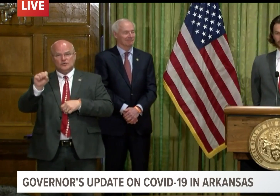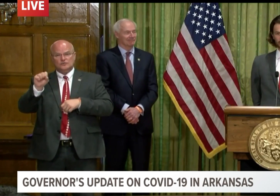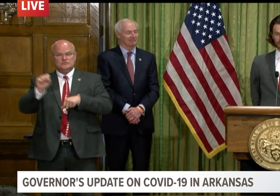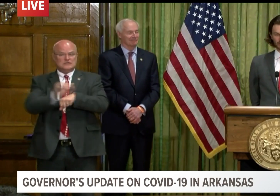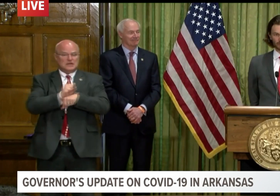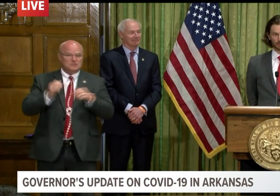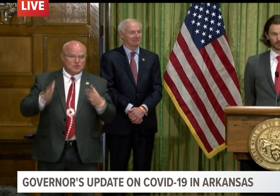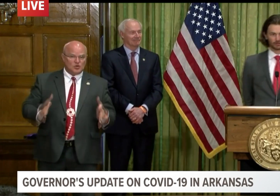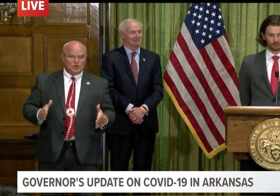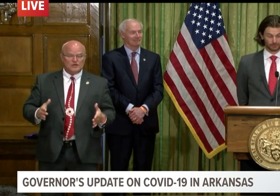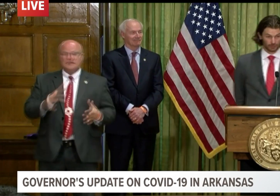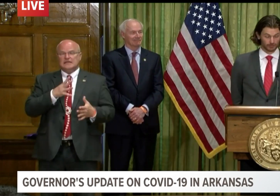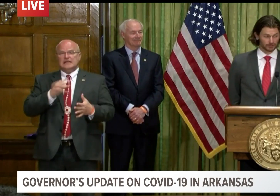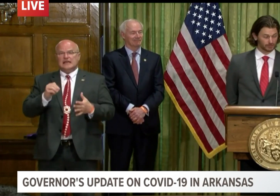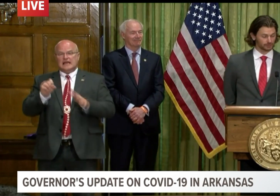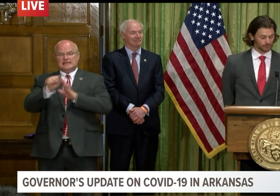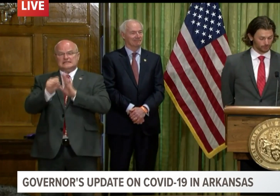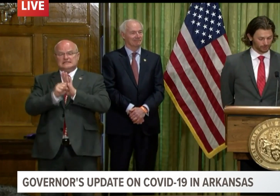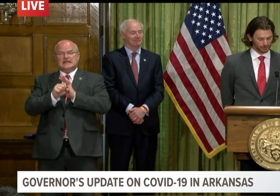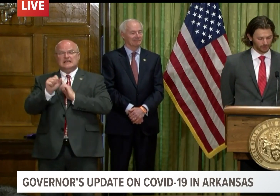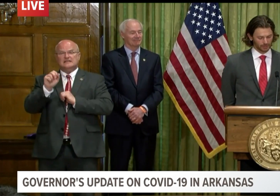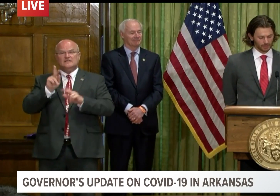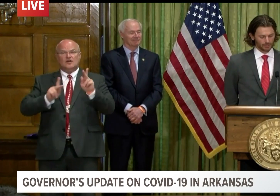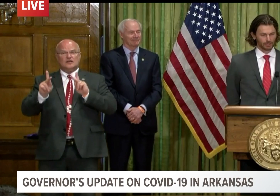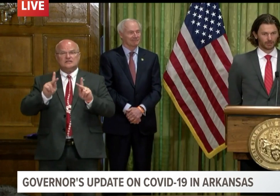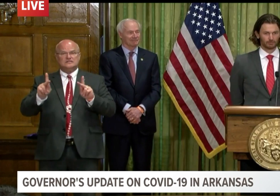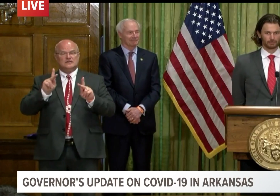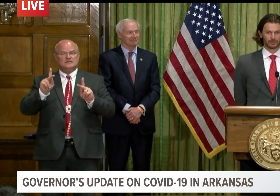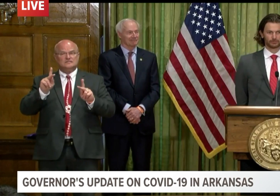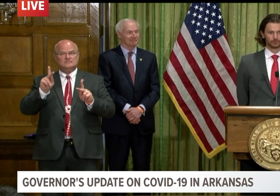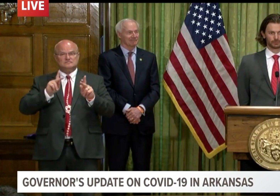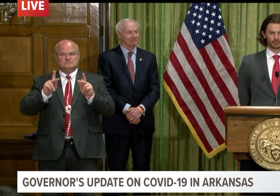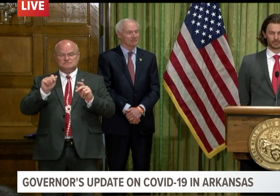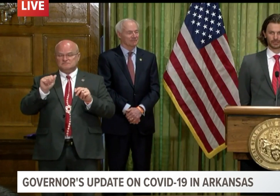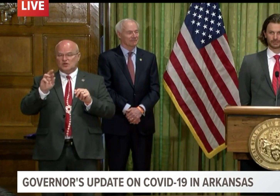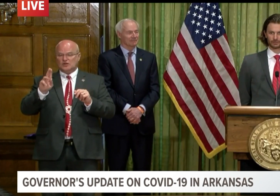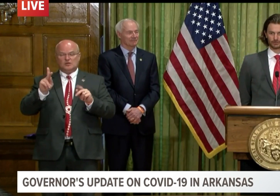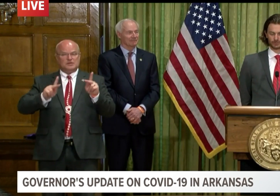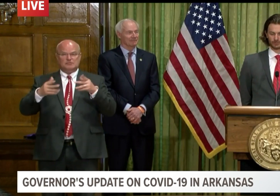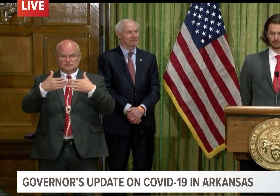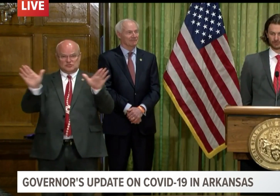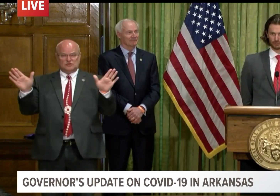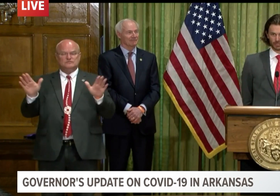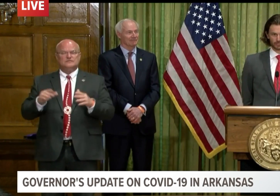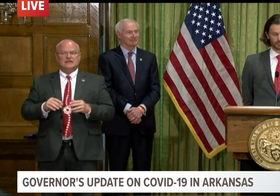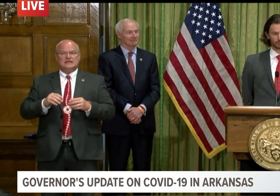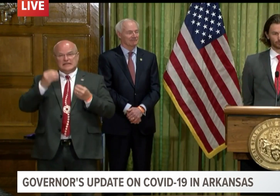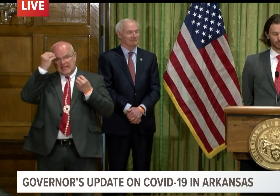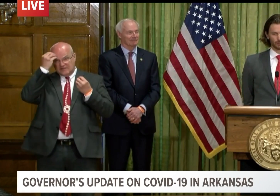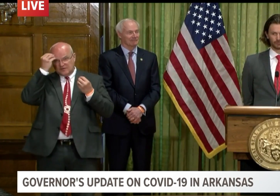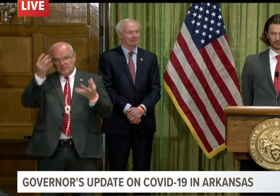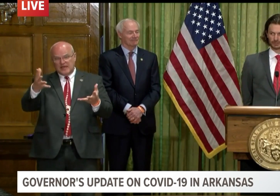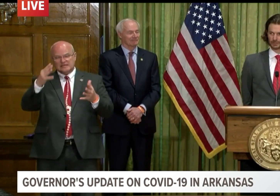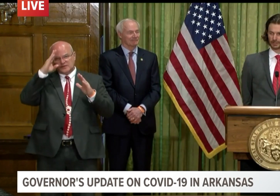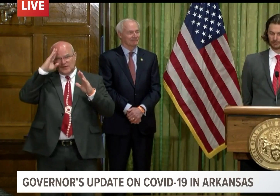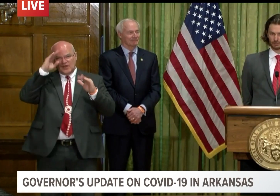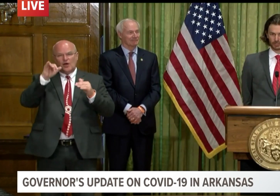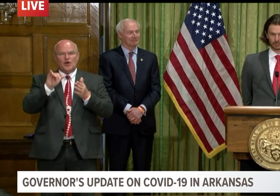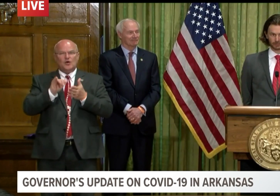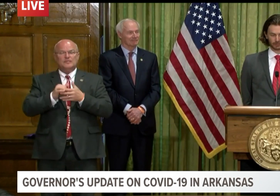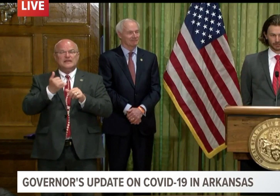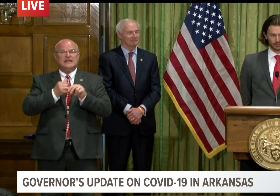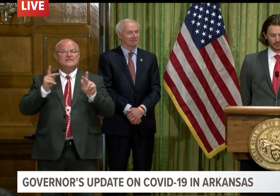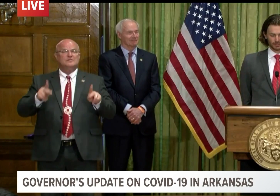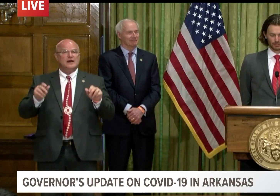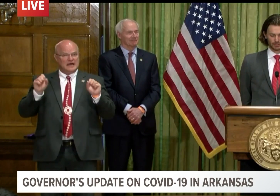employees, and just the state of Arkansas generally. It will be a source of information, and we hope that